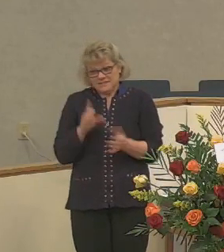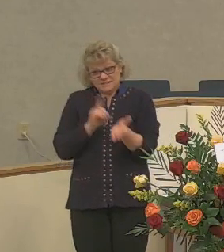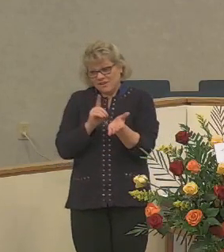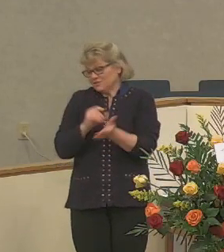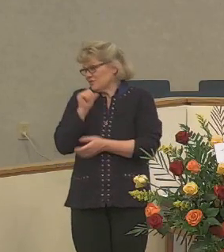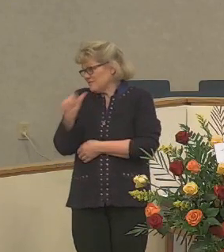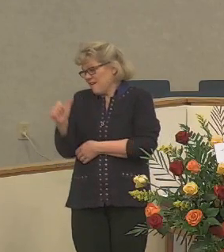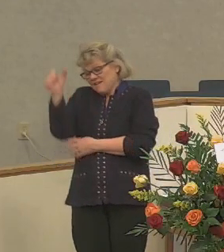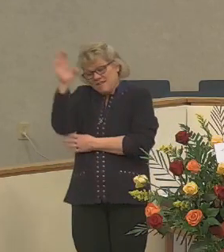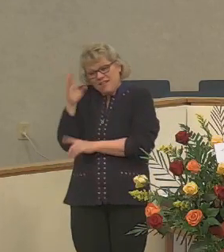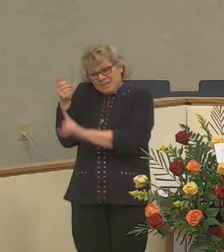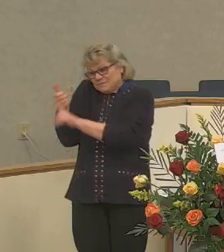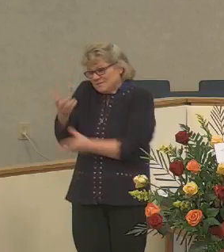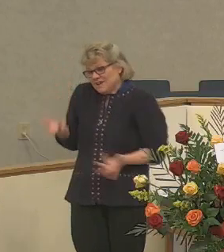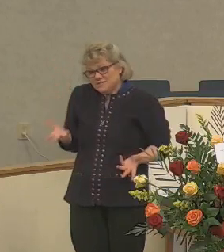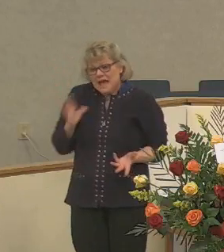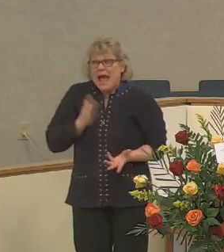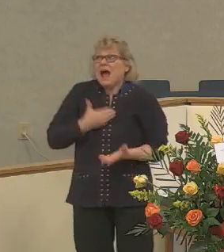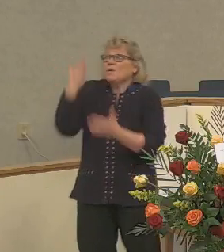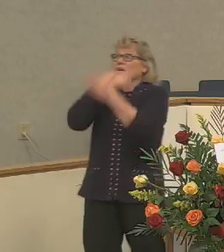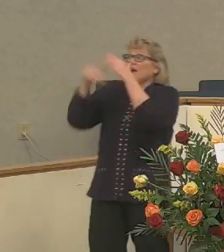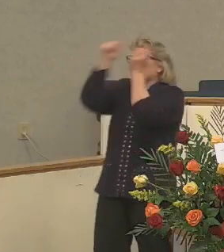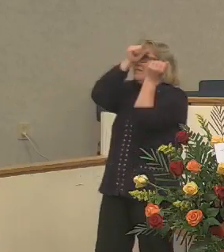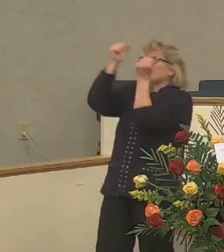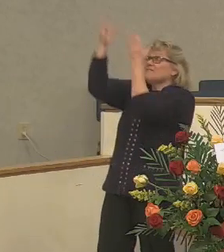God. Because our Heavenly Father